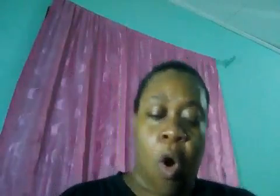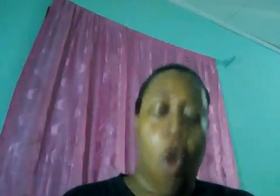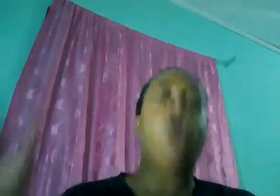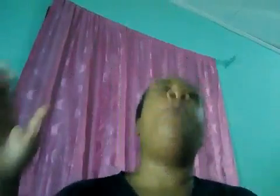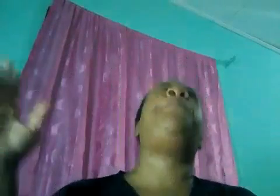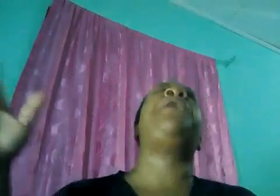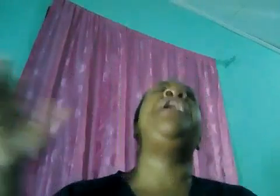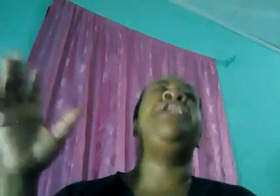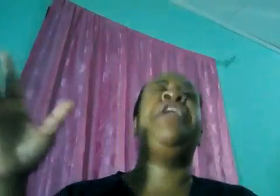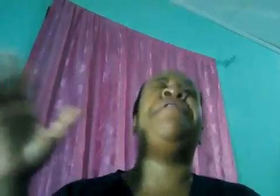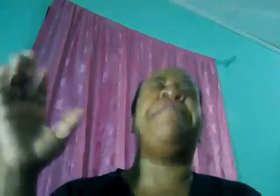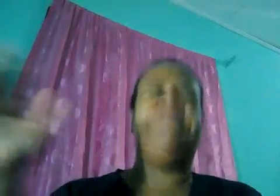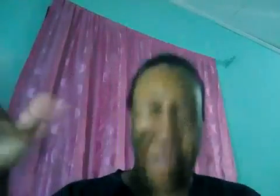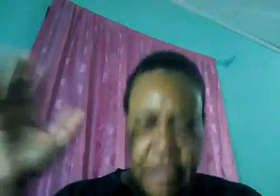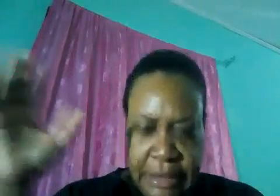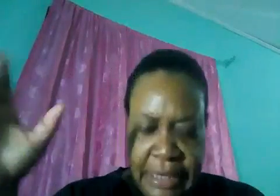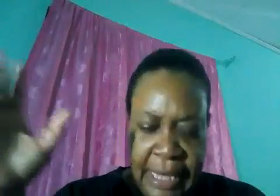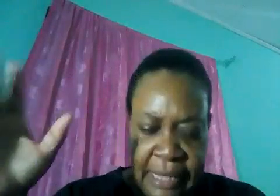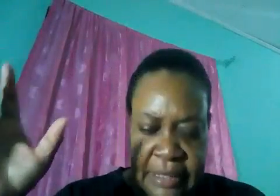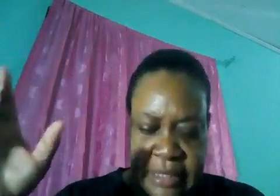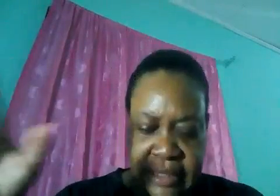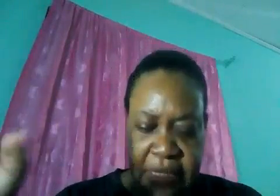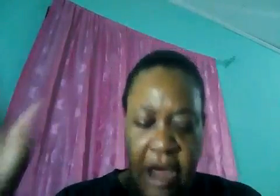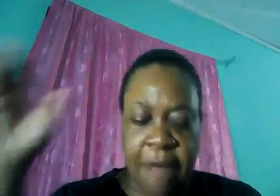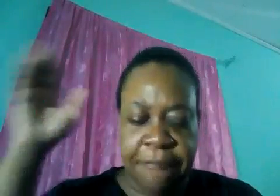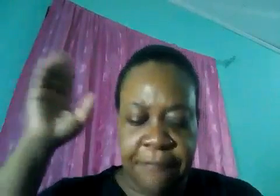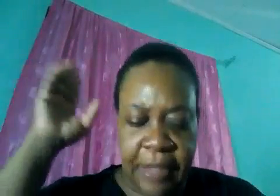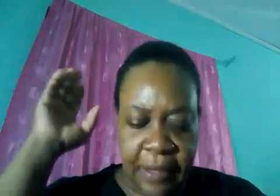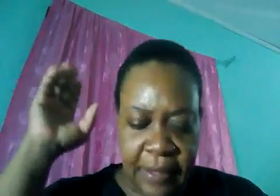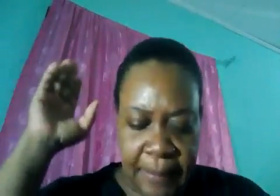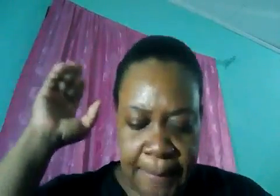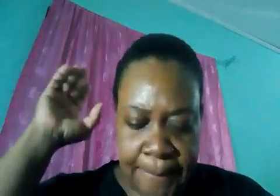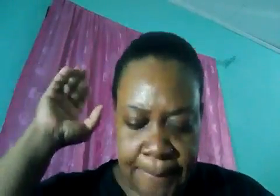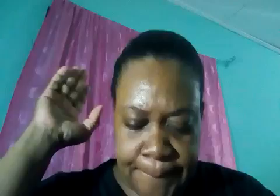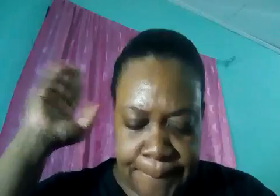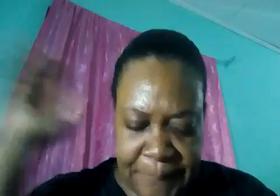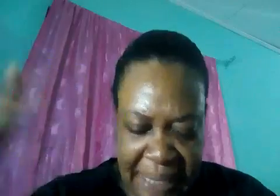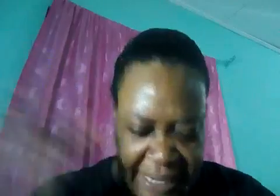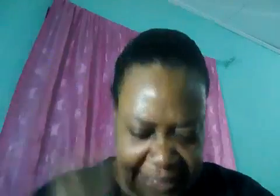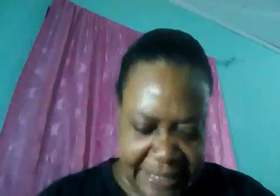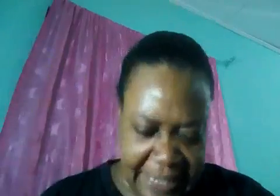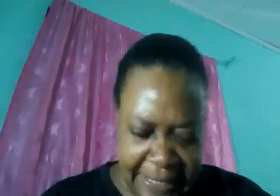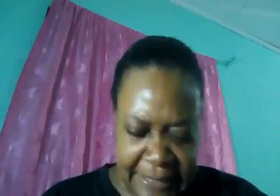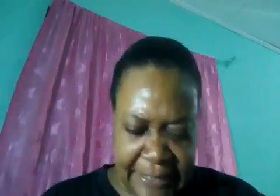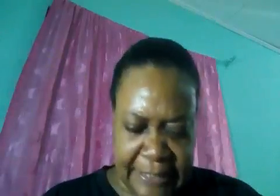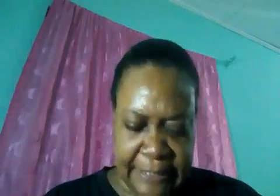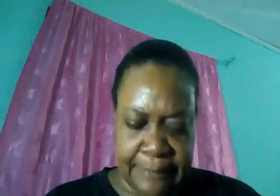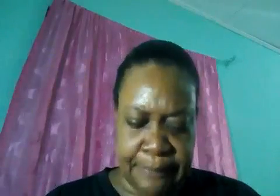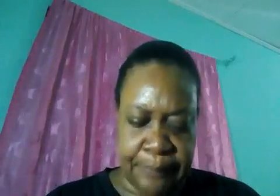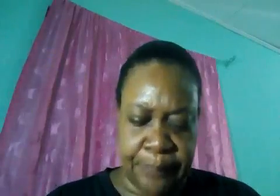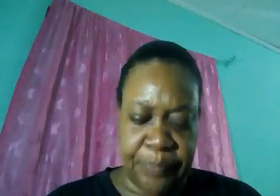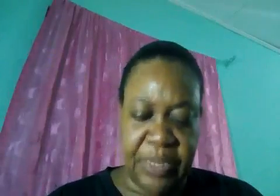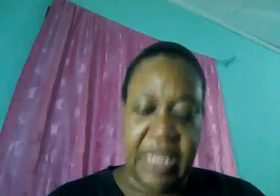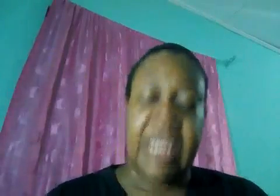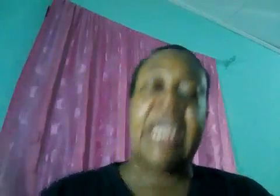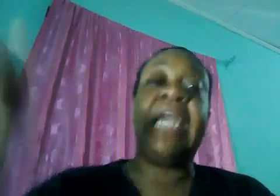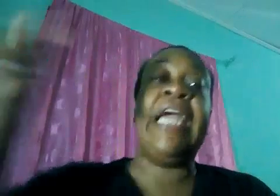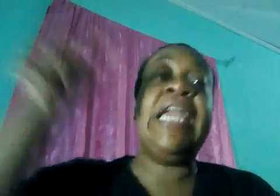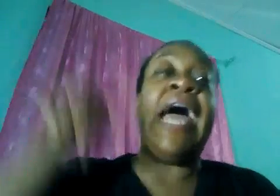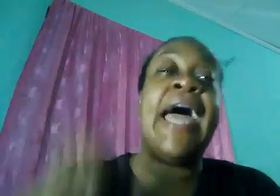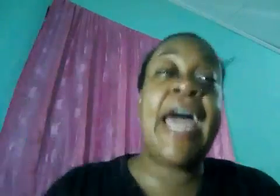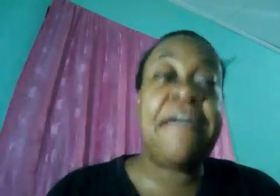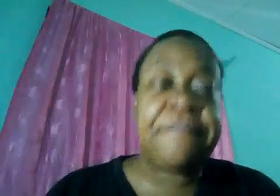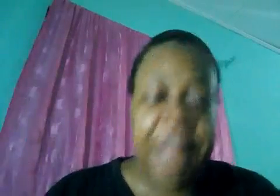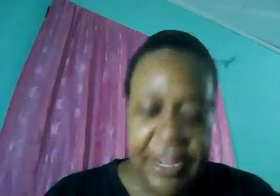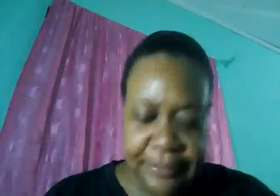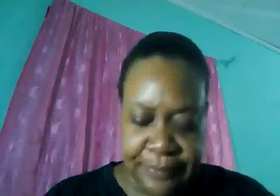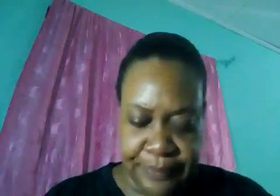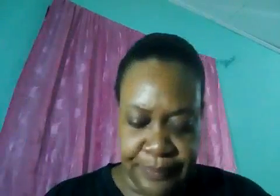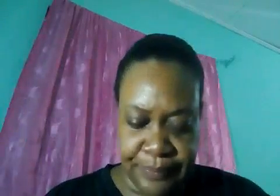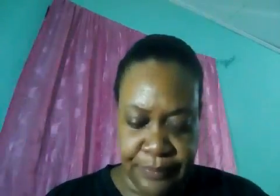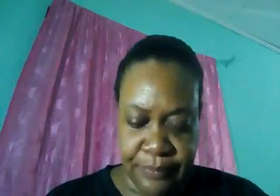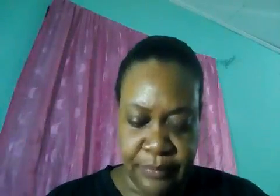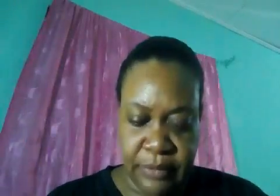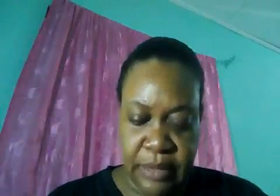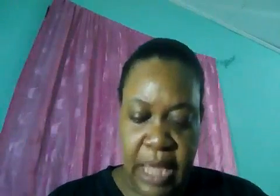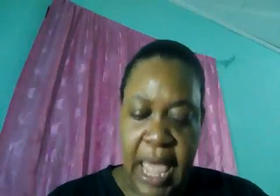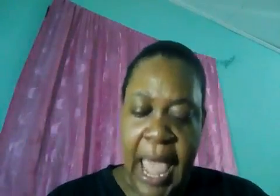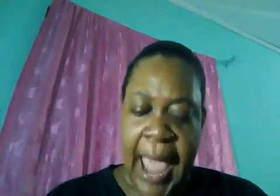open the floodgates of blessings in heaven and